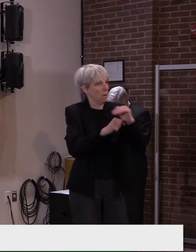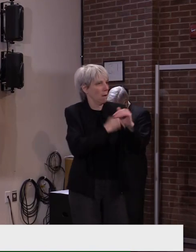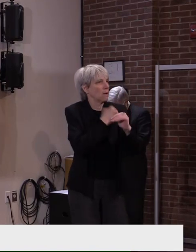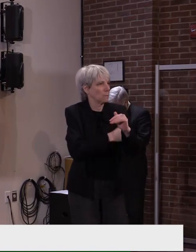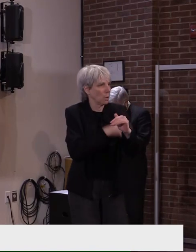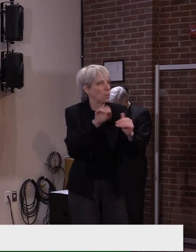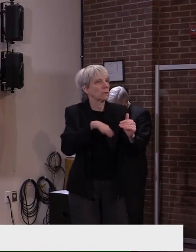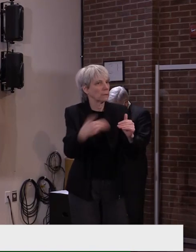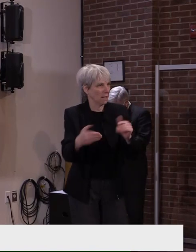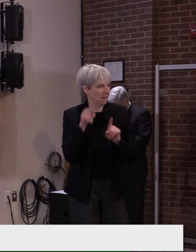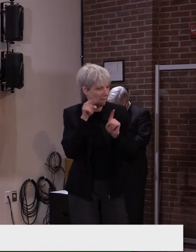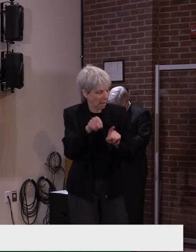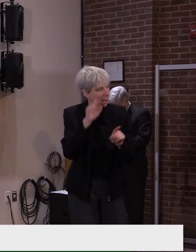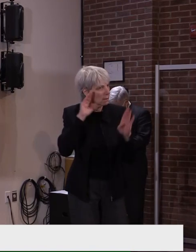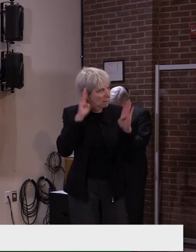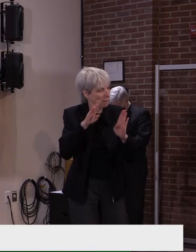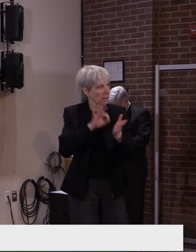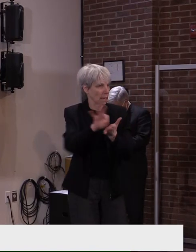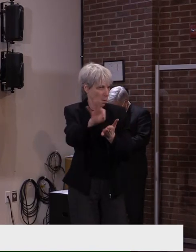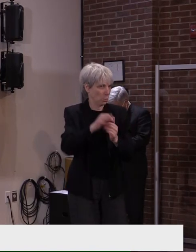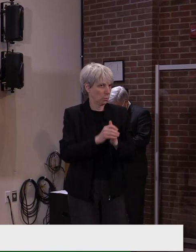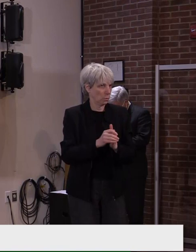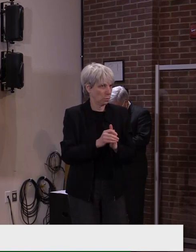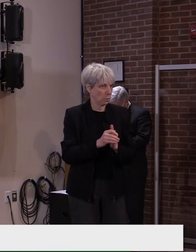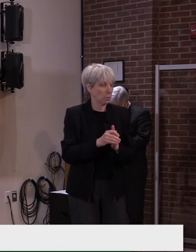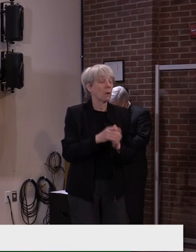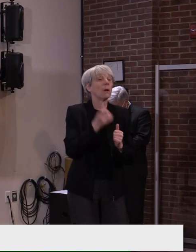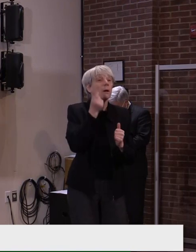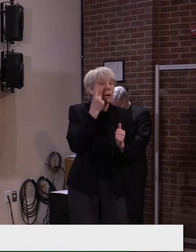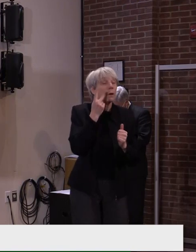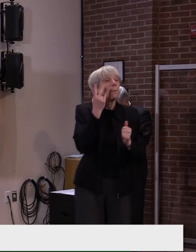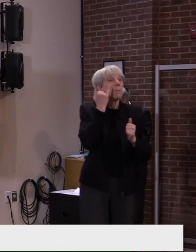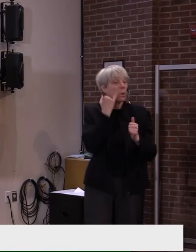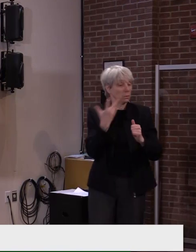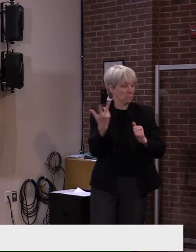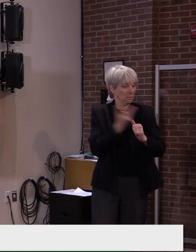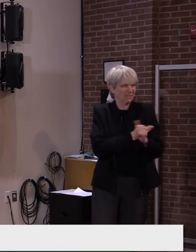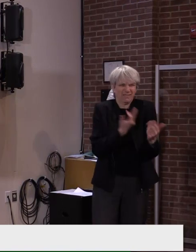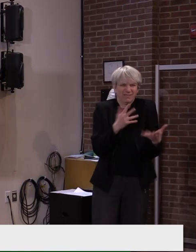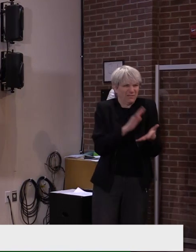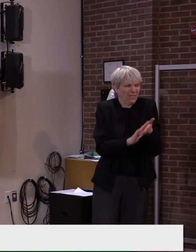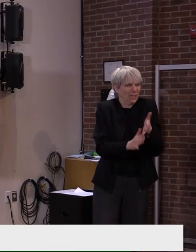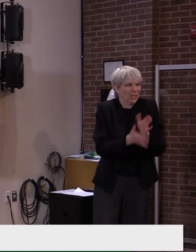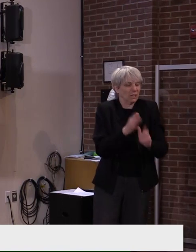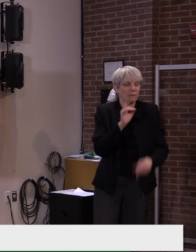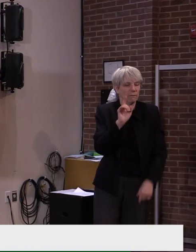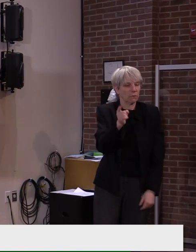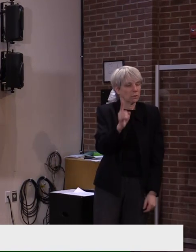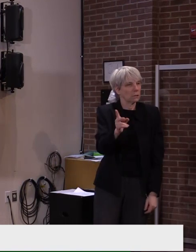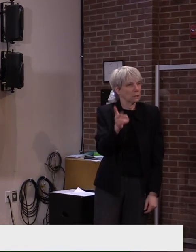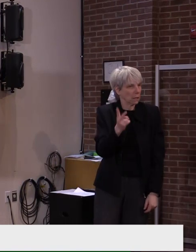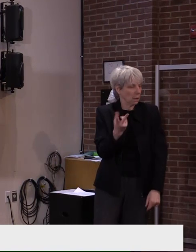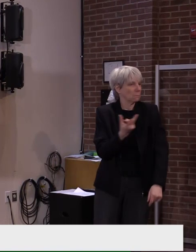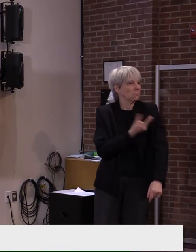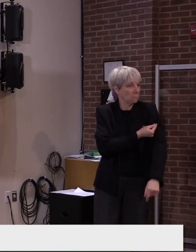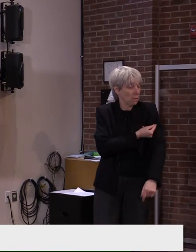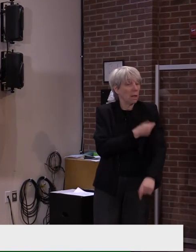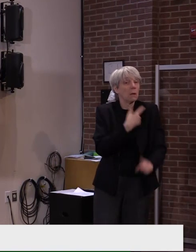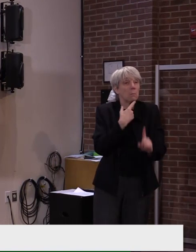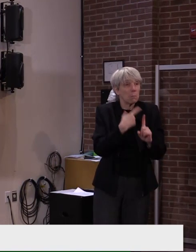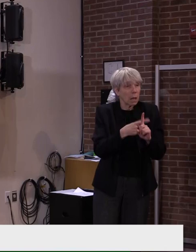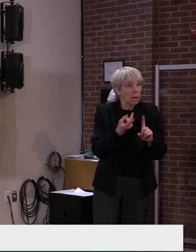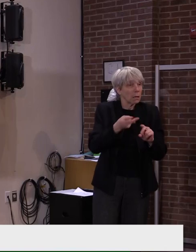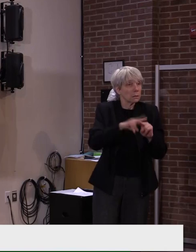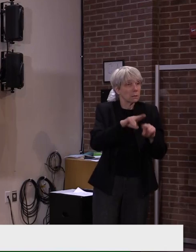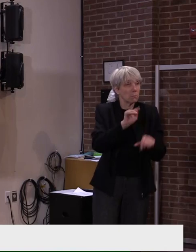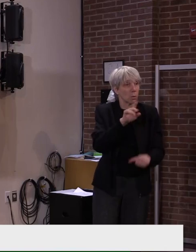you get sick from COVID, if you are fully protected, meaning you've had your primary vaccine series and your booster